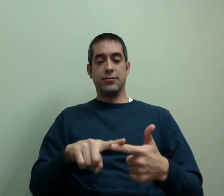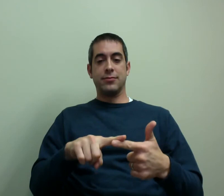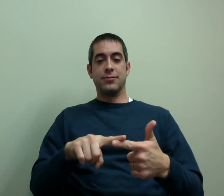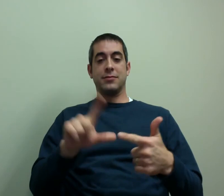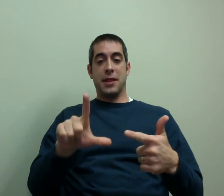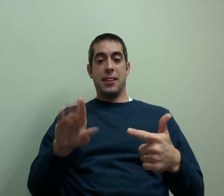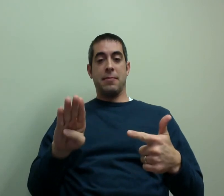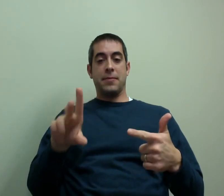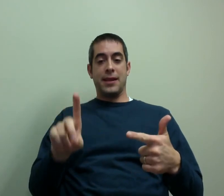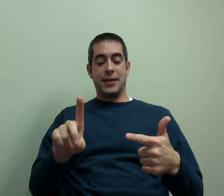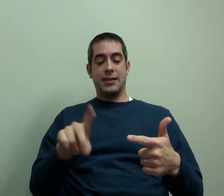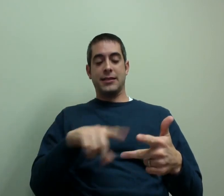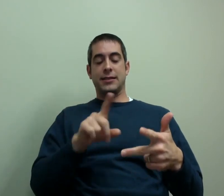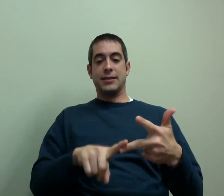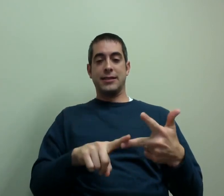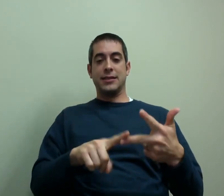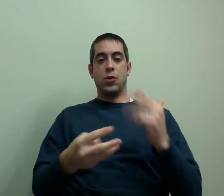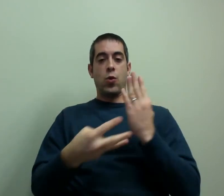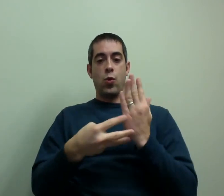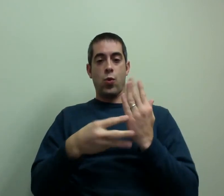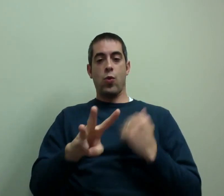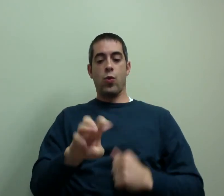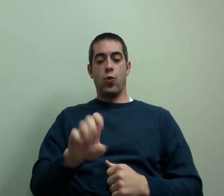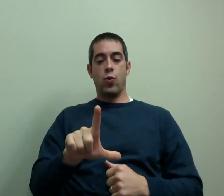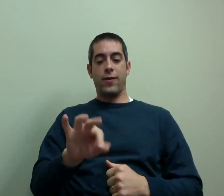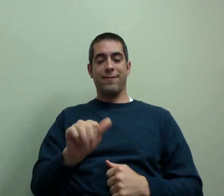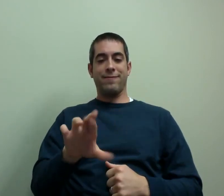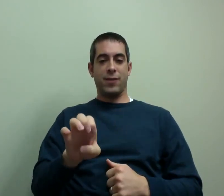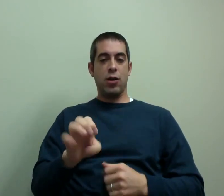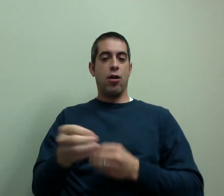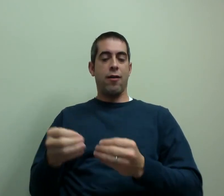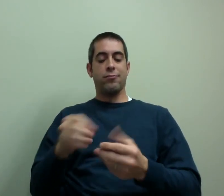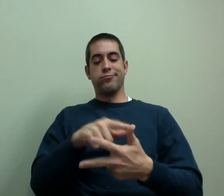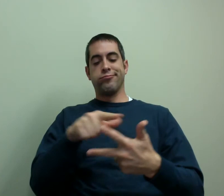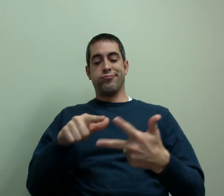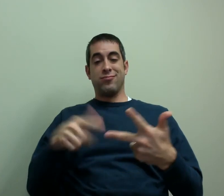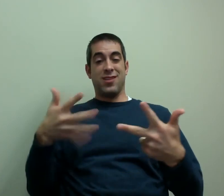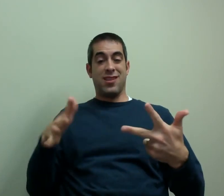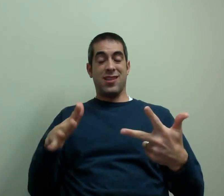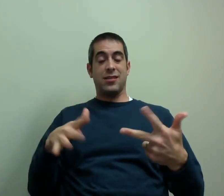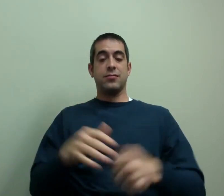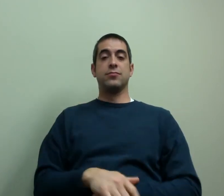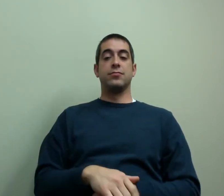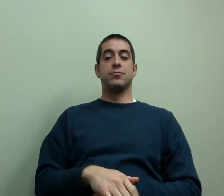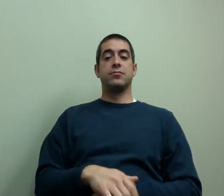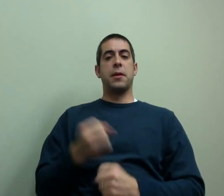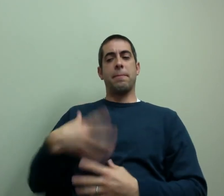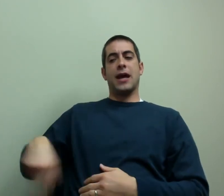It was suggested that hospitals should have a PAV so that deaf individuals can call their loved ones with updates.